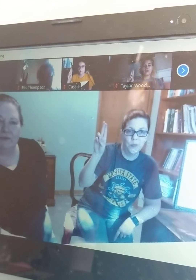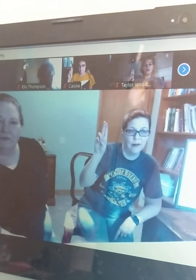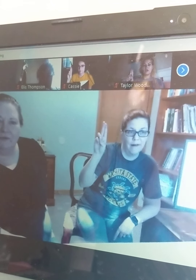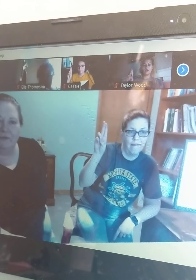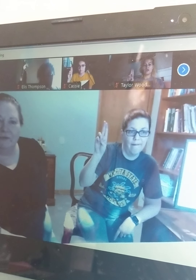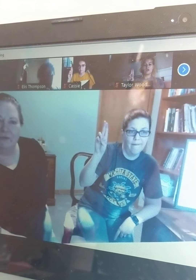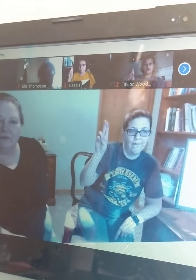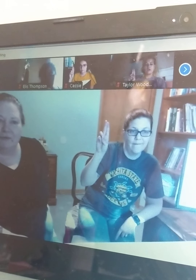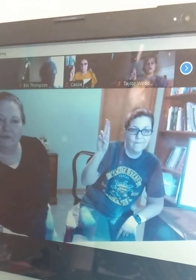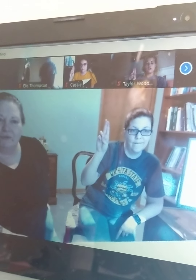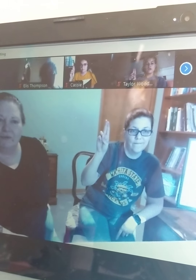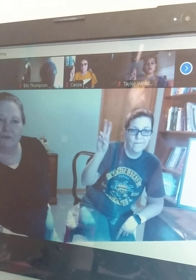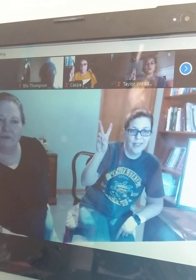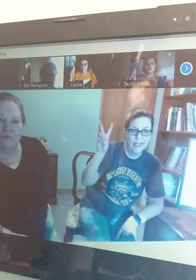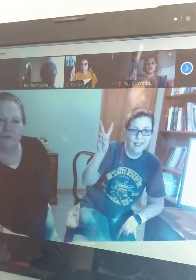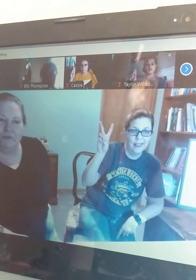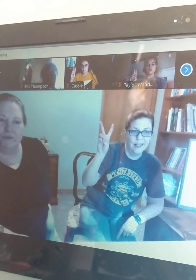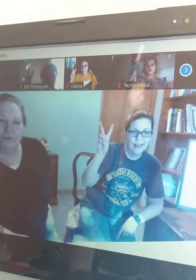U,